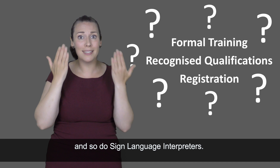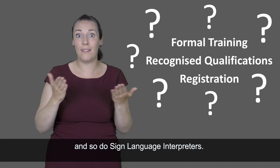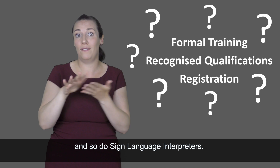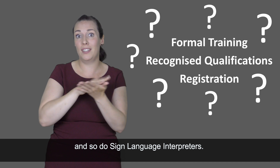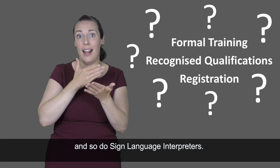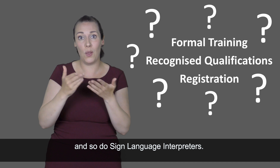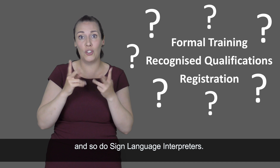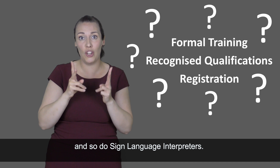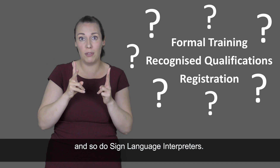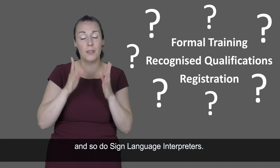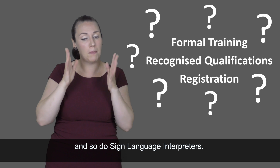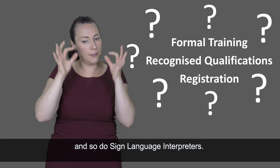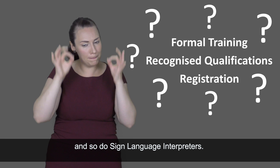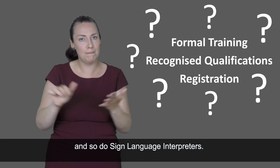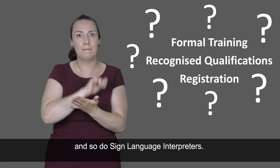And so do sign language interpreters.